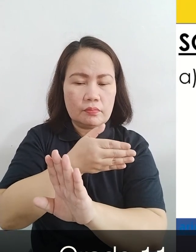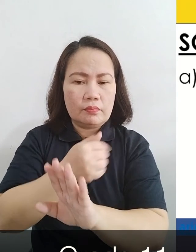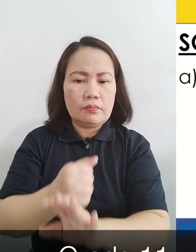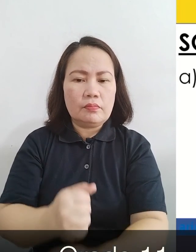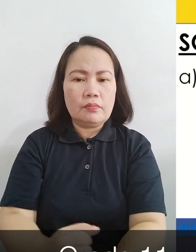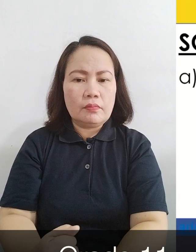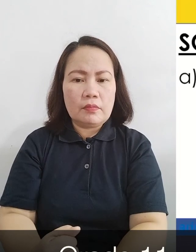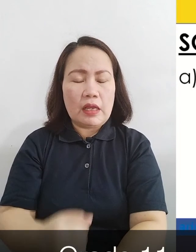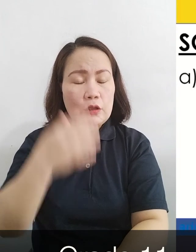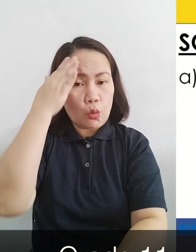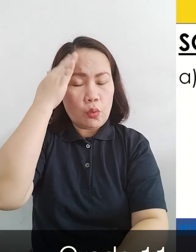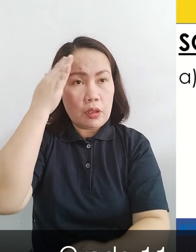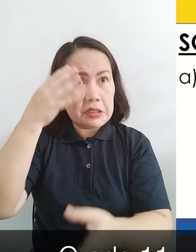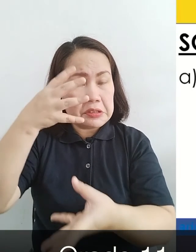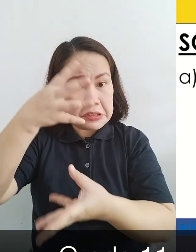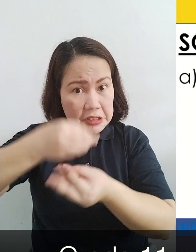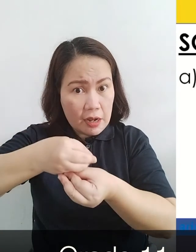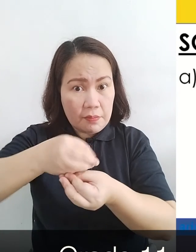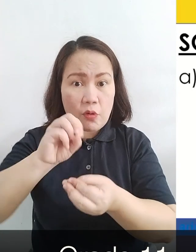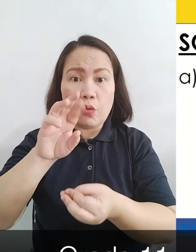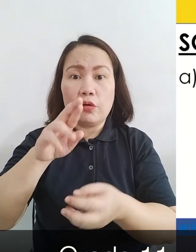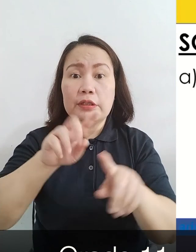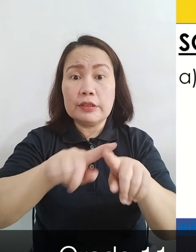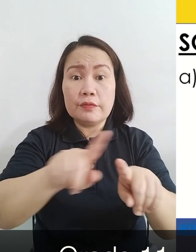ba ng dalawang function, yung